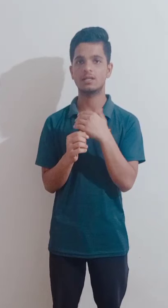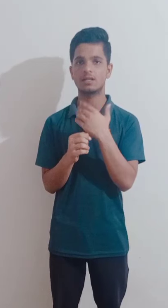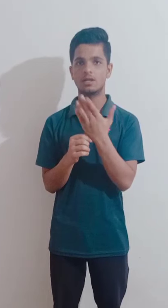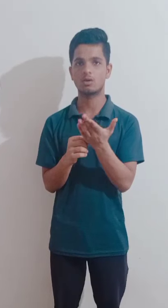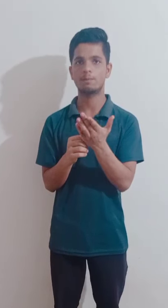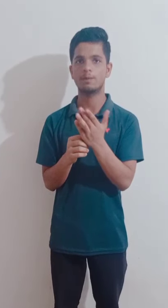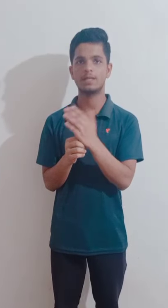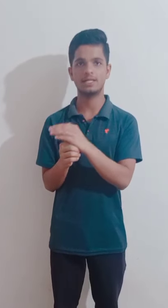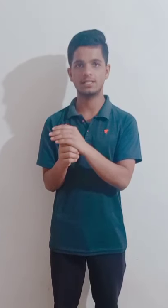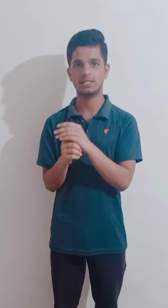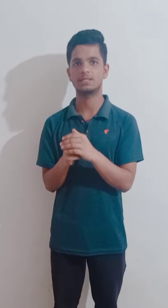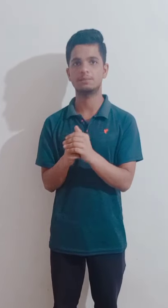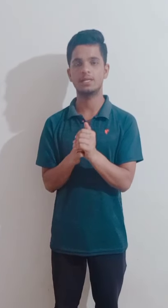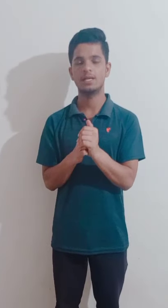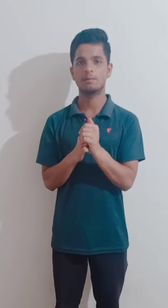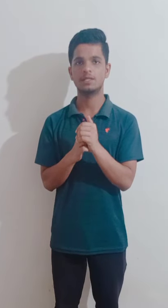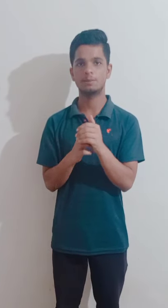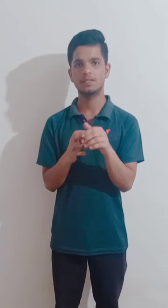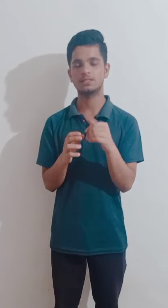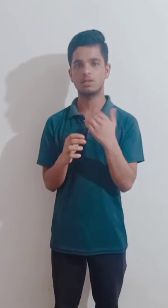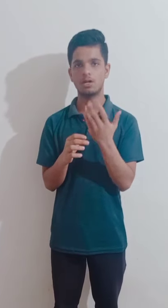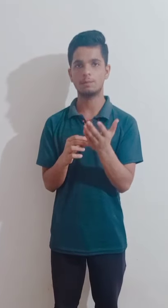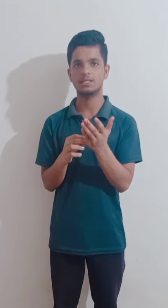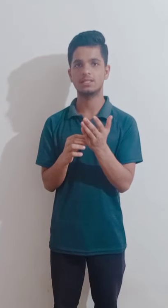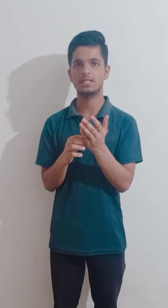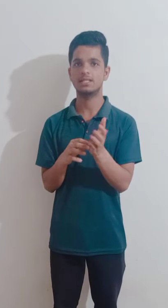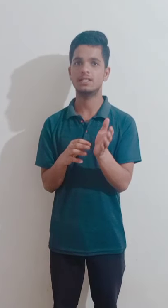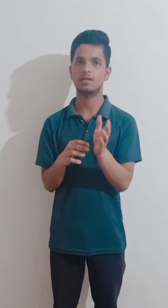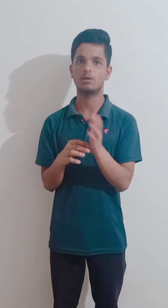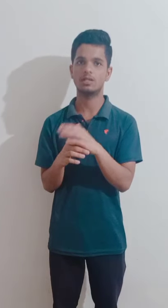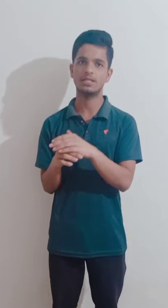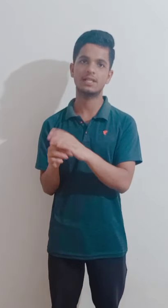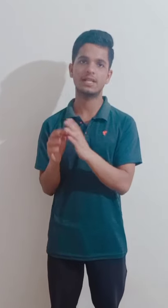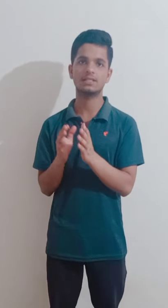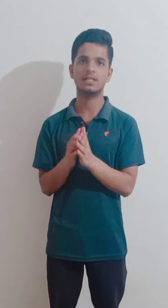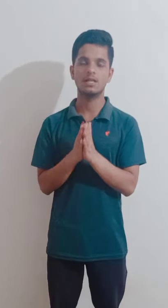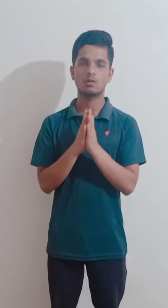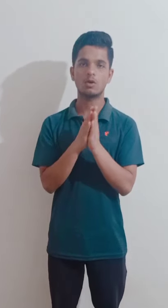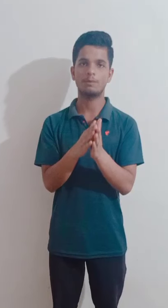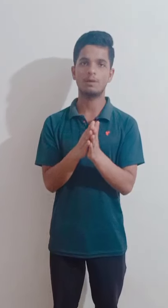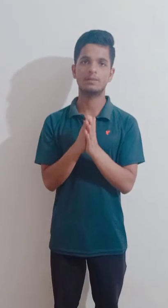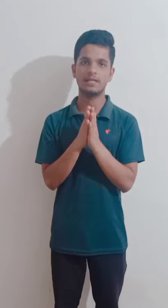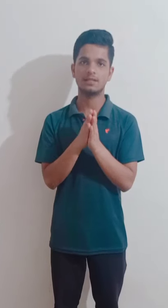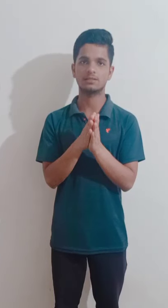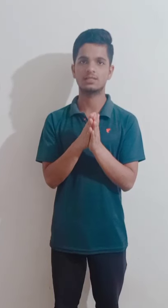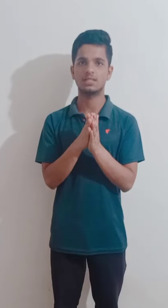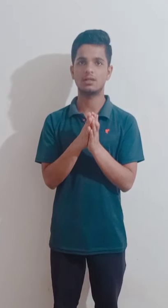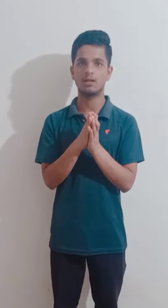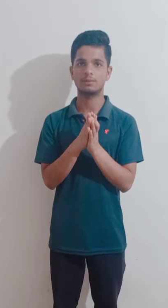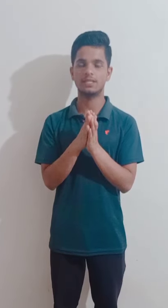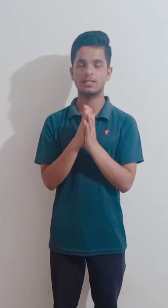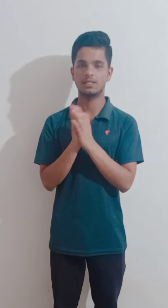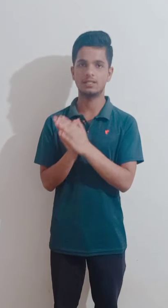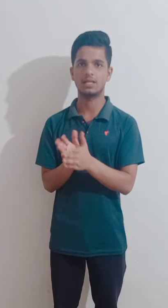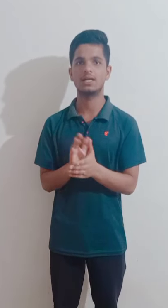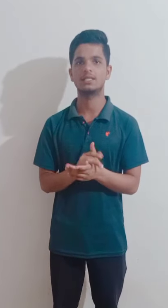copy of that in SCP. But if it is not present, then it creates the copy of that string object in SCP